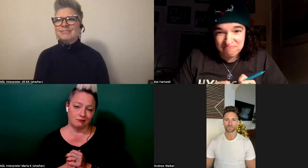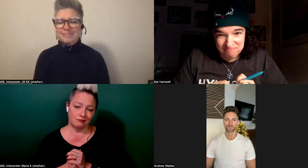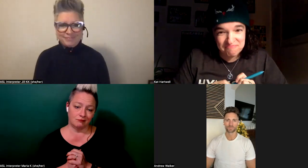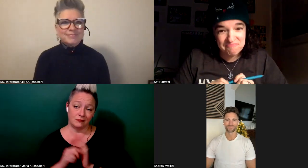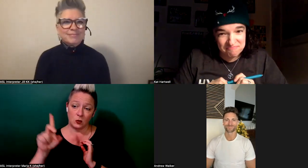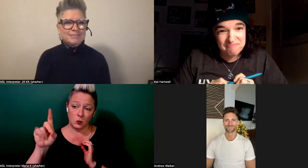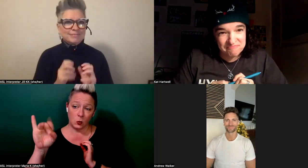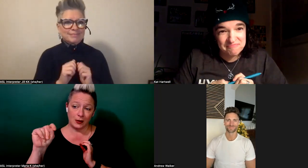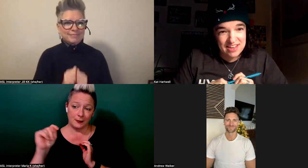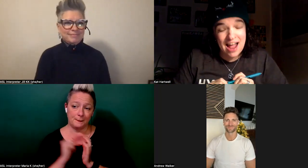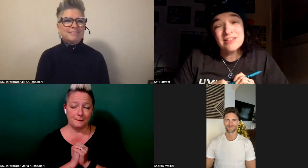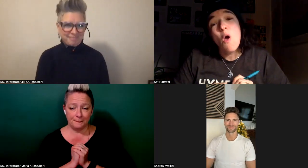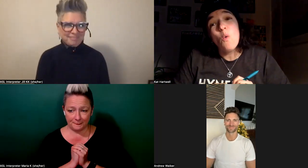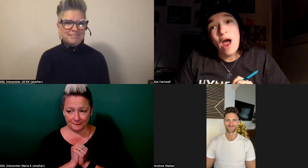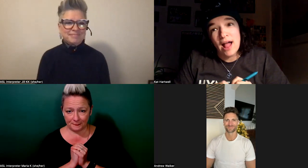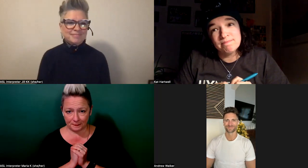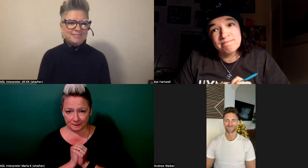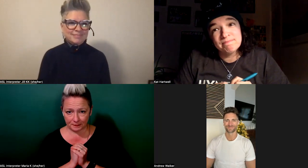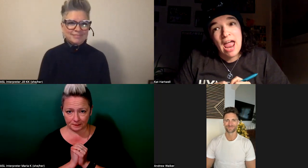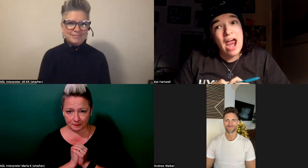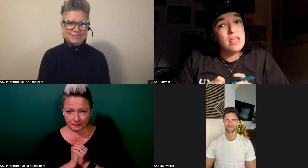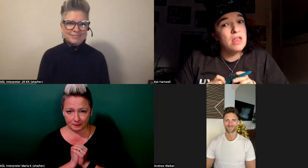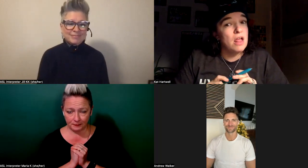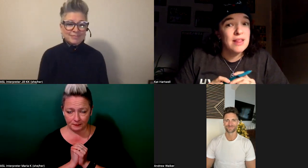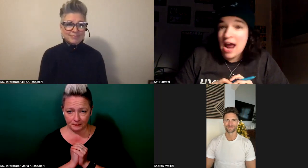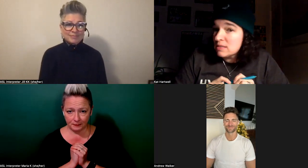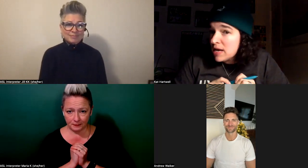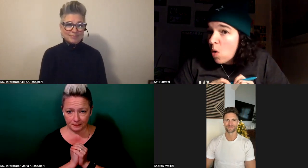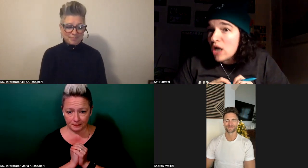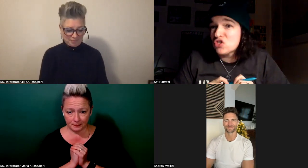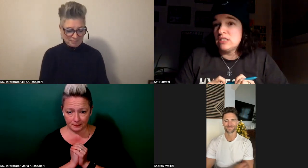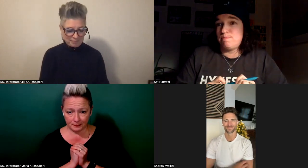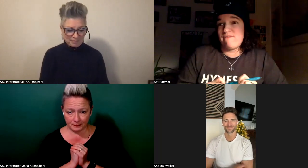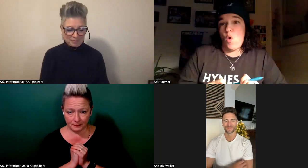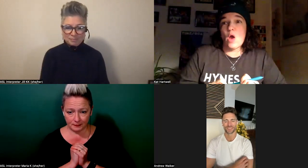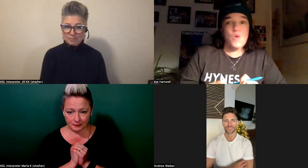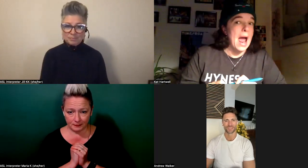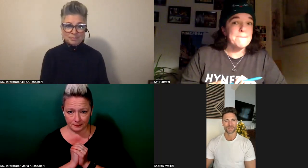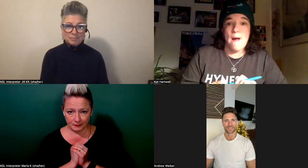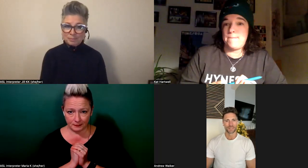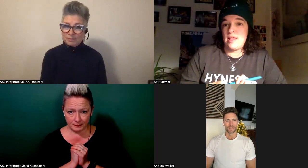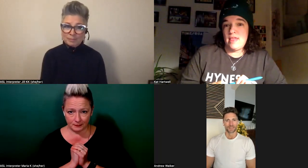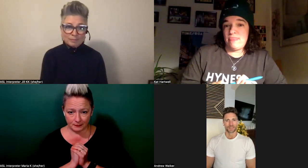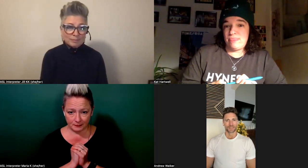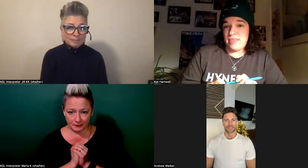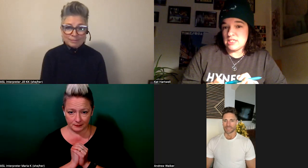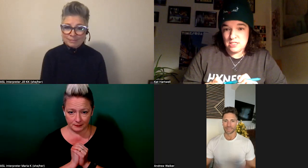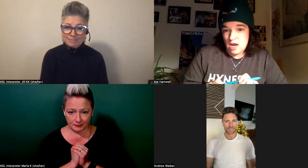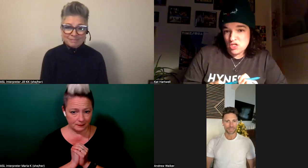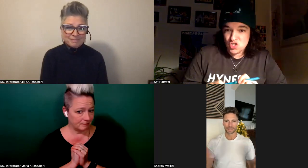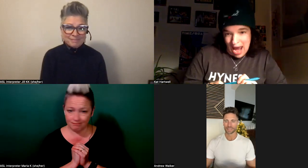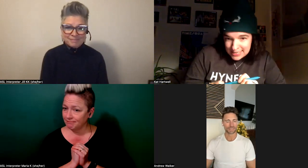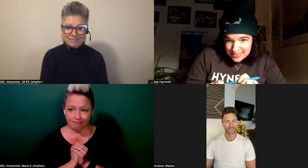Do it. Yeah. Wow. Any last minute questions before I wrap up